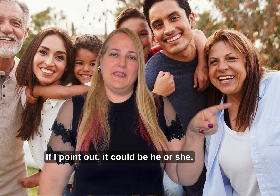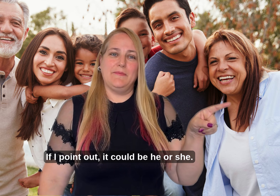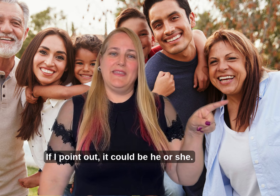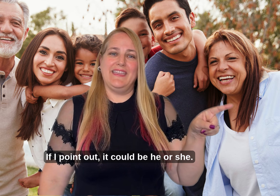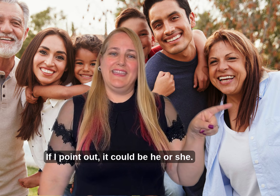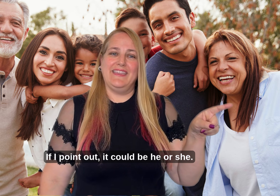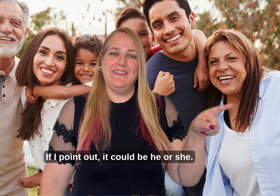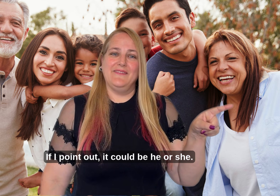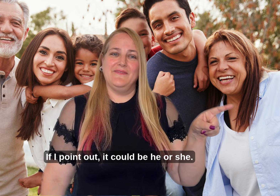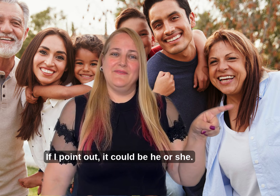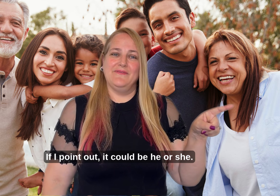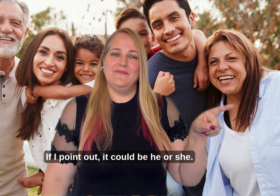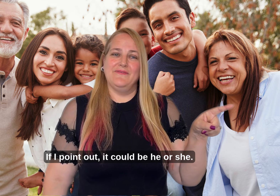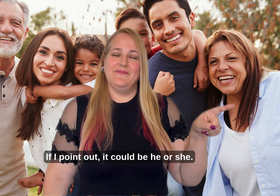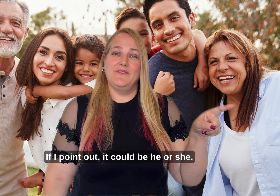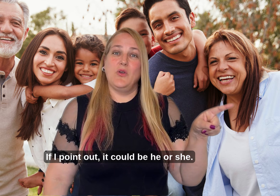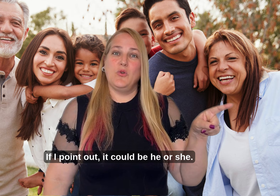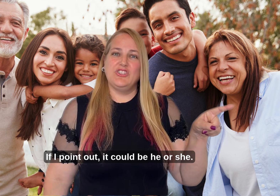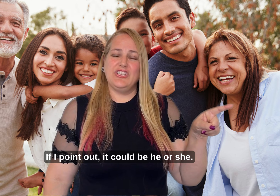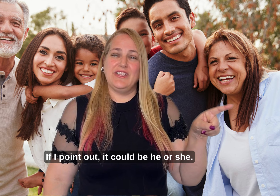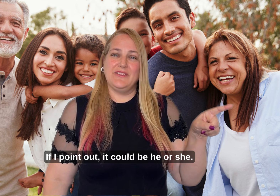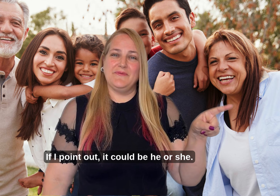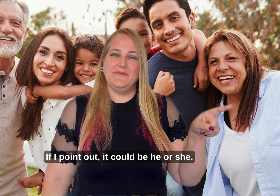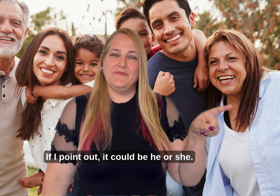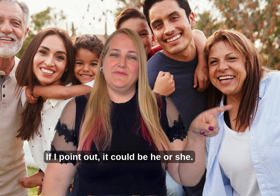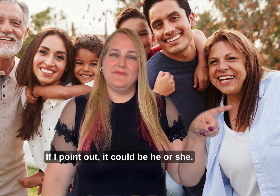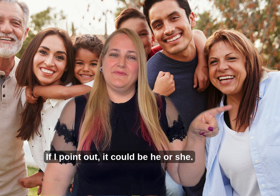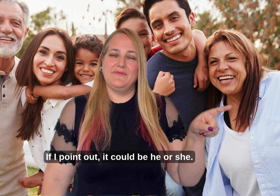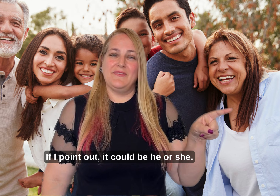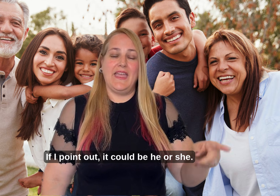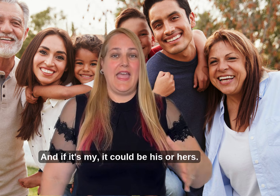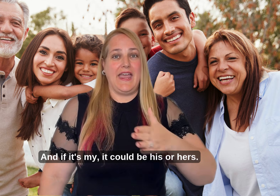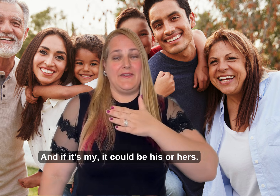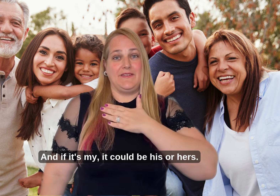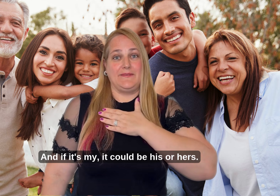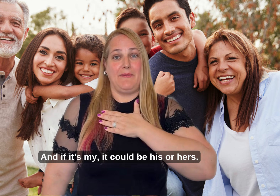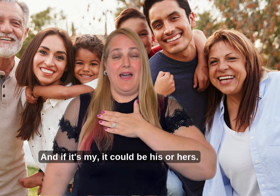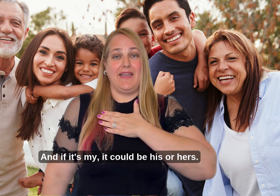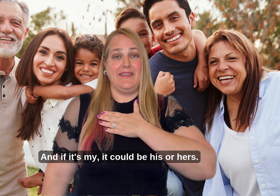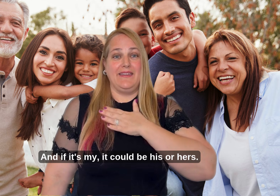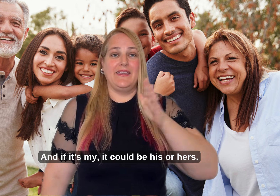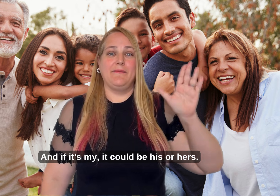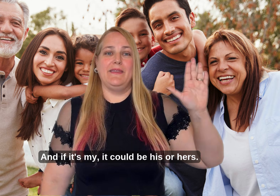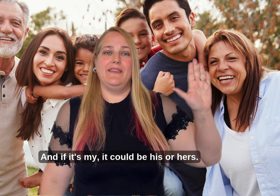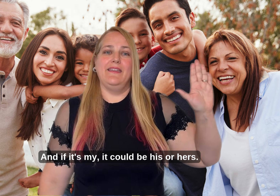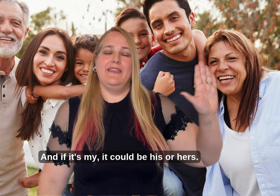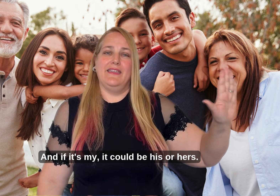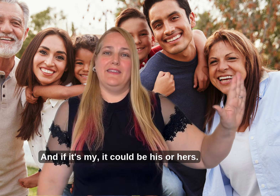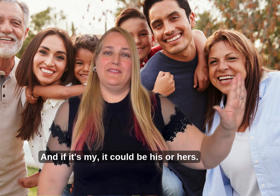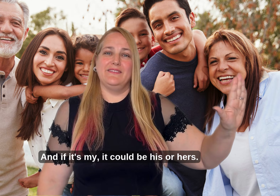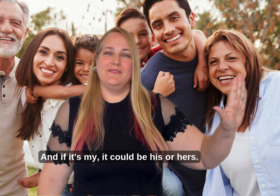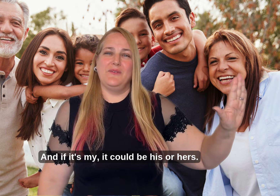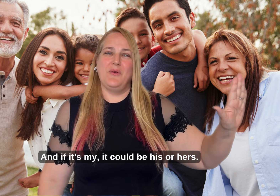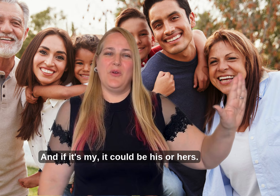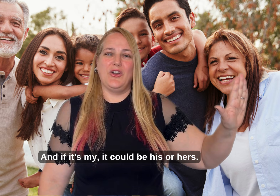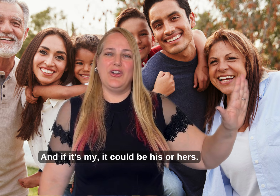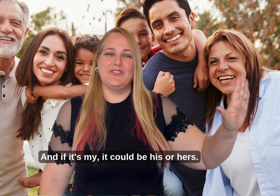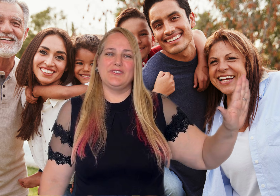could be he or she. And if it's my, it could be his or hers.